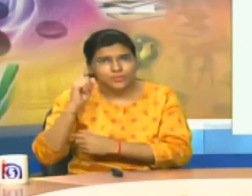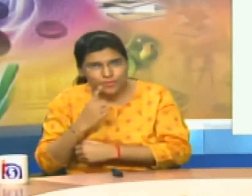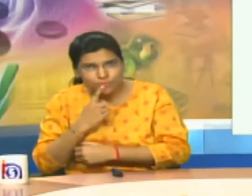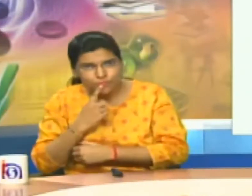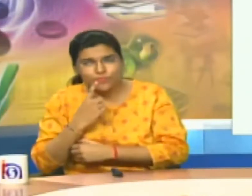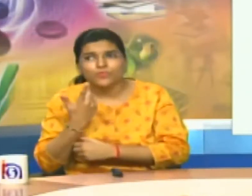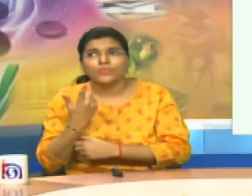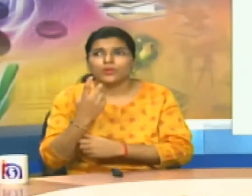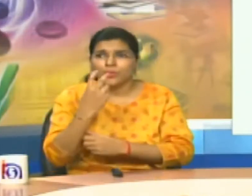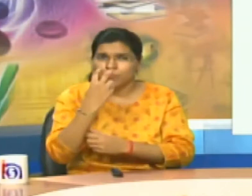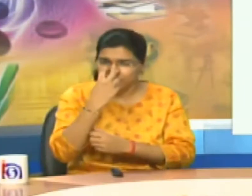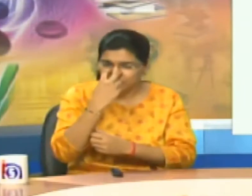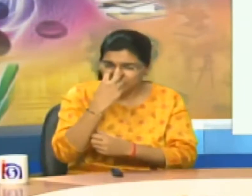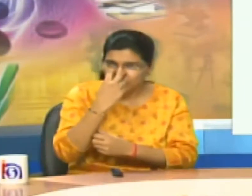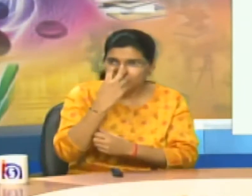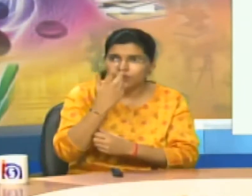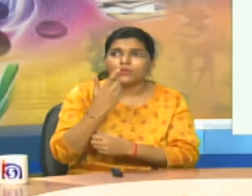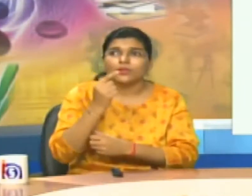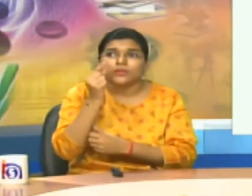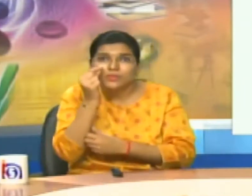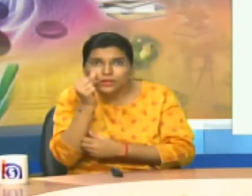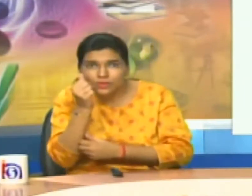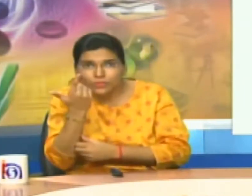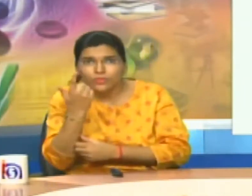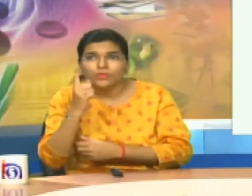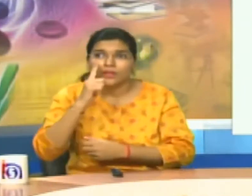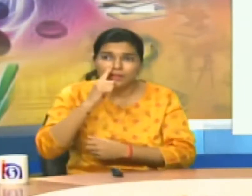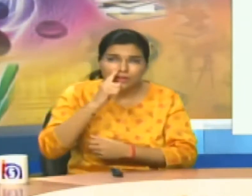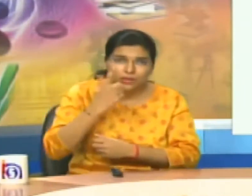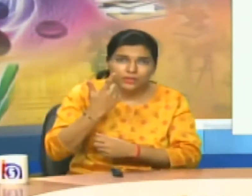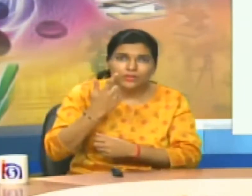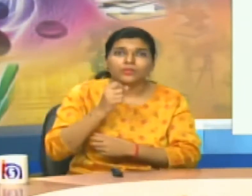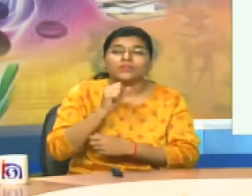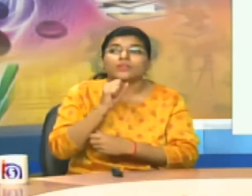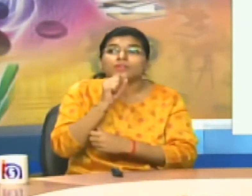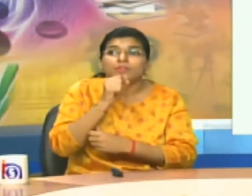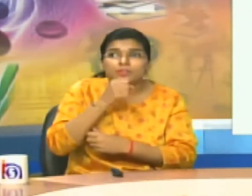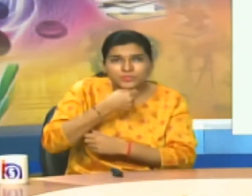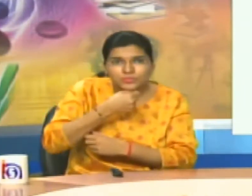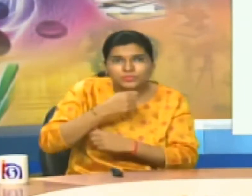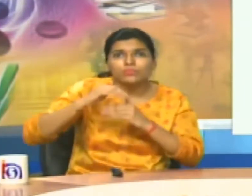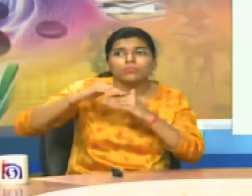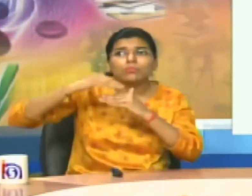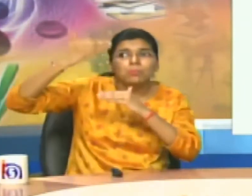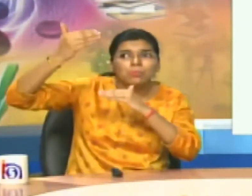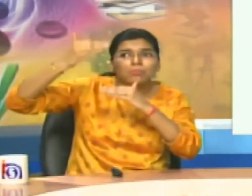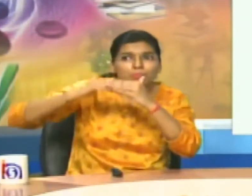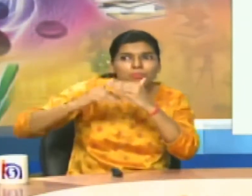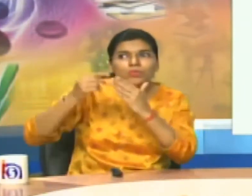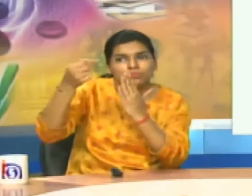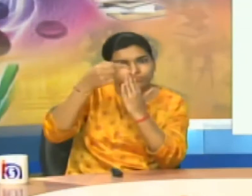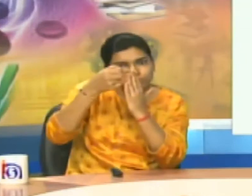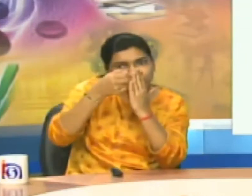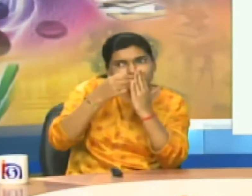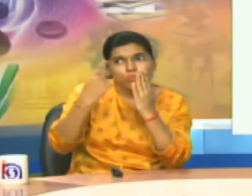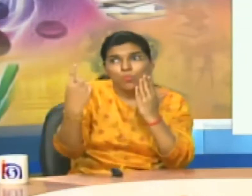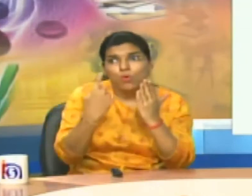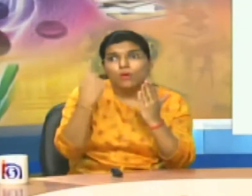to keep a record of that. Just take an example of disability field,